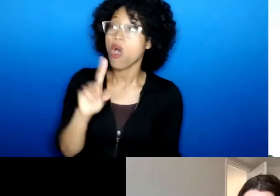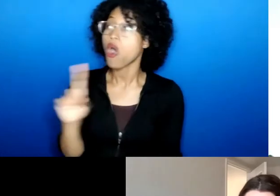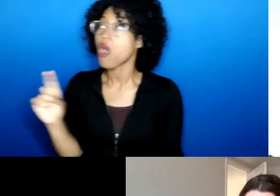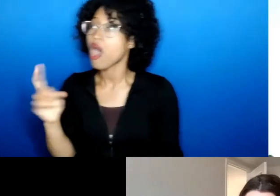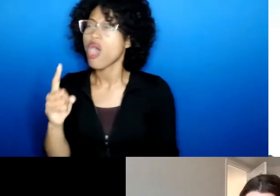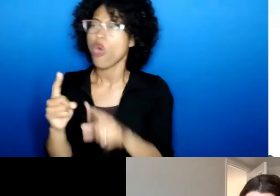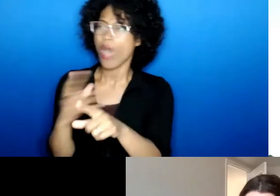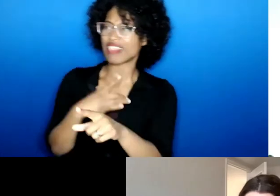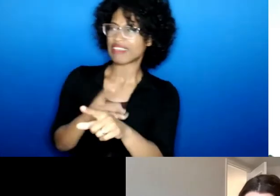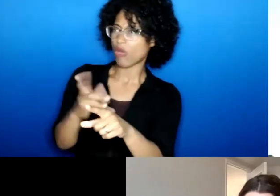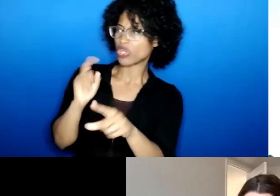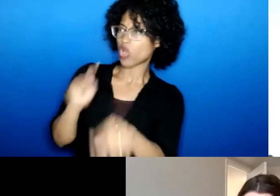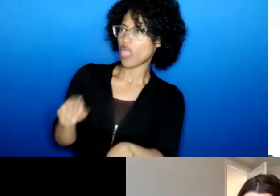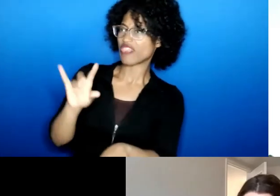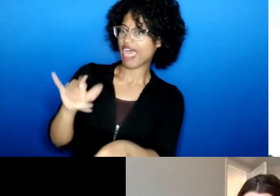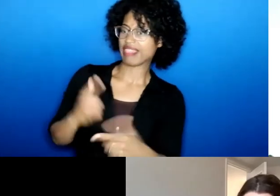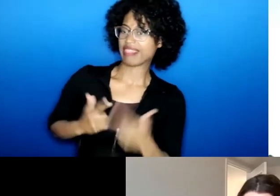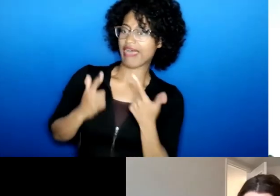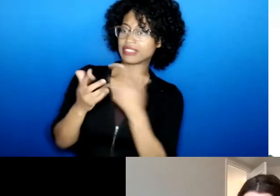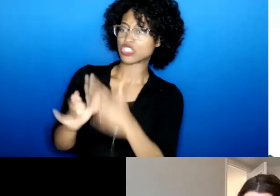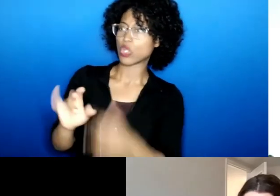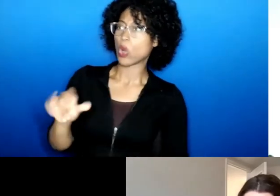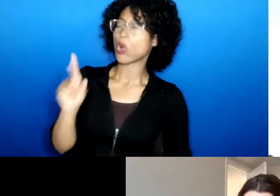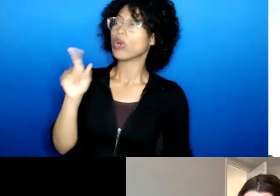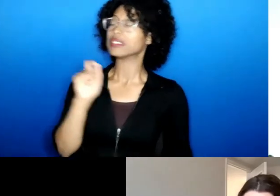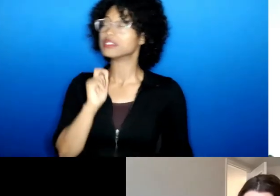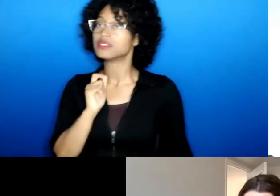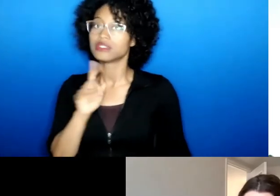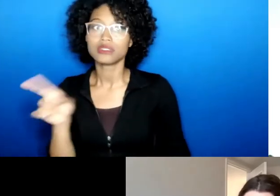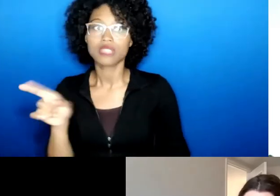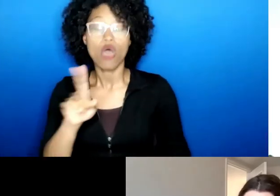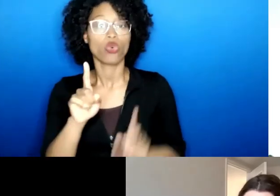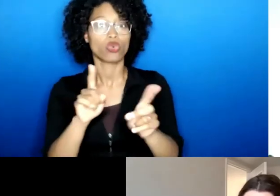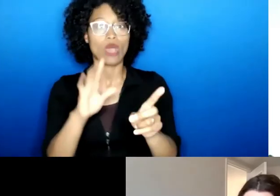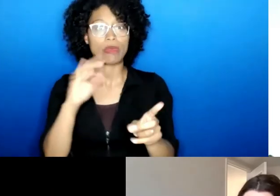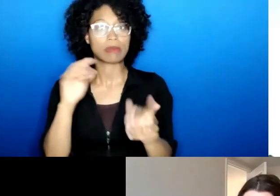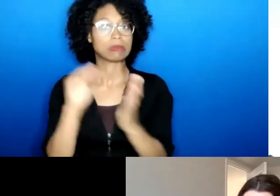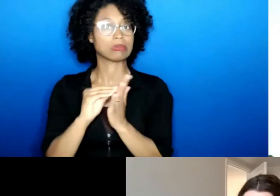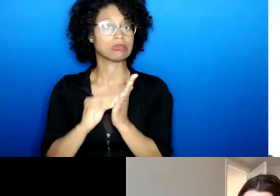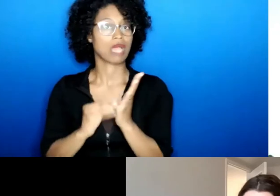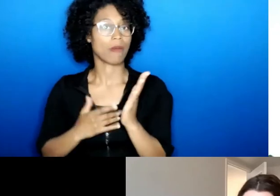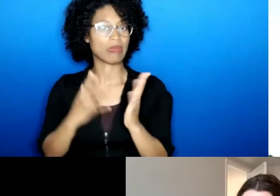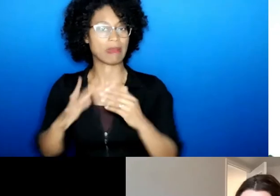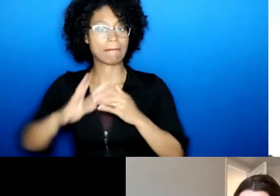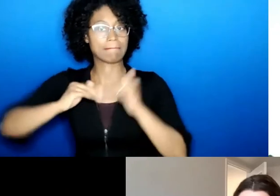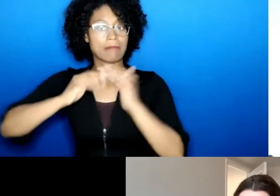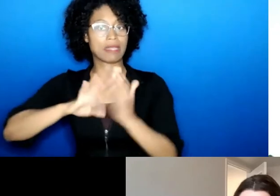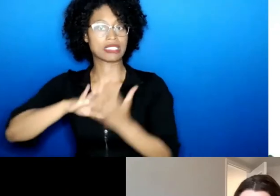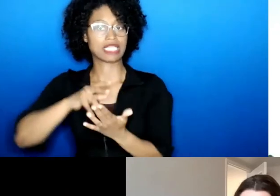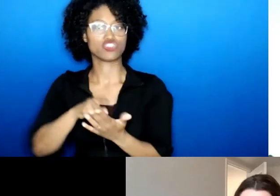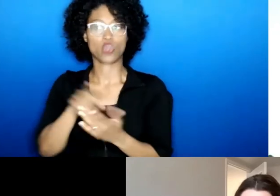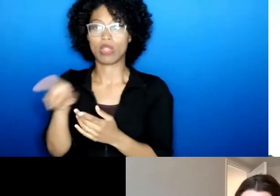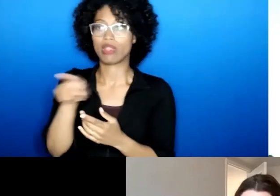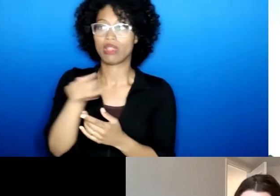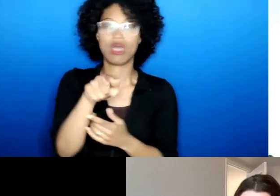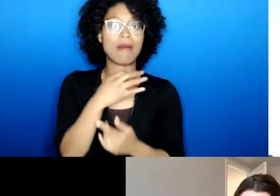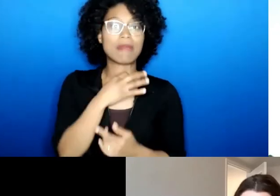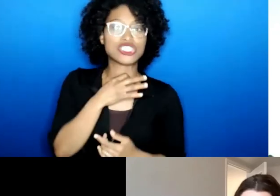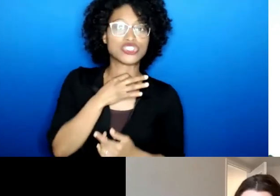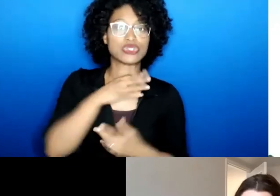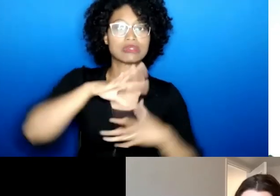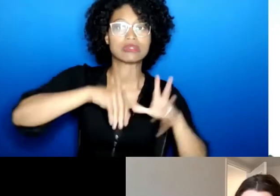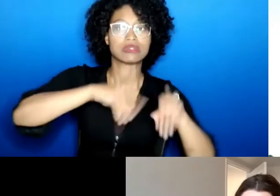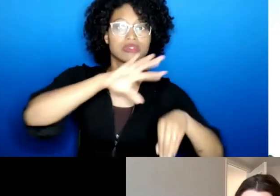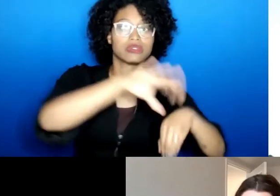go to that one live. So we'll open some features early, but it is, I suppose I said